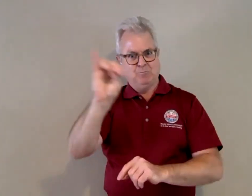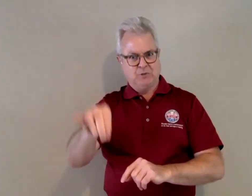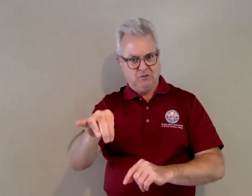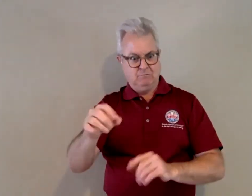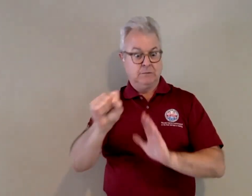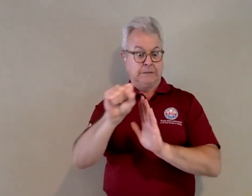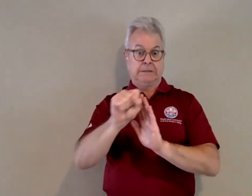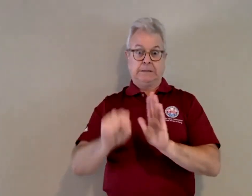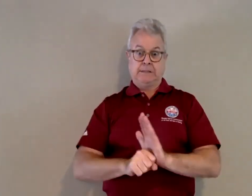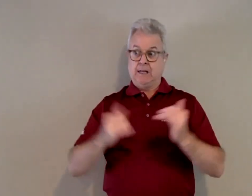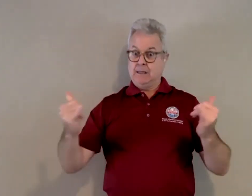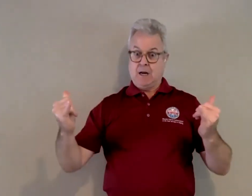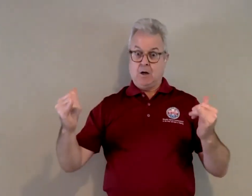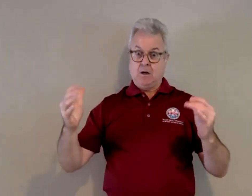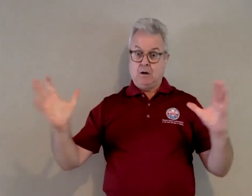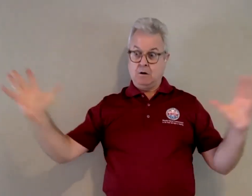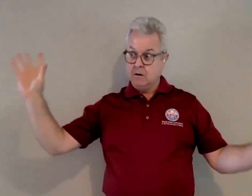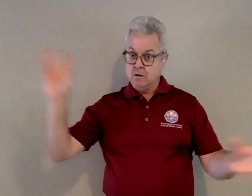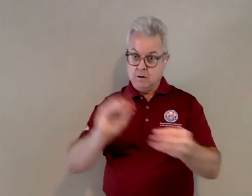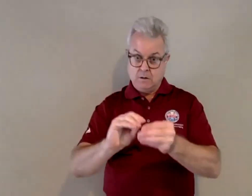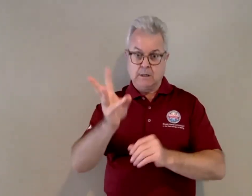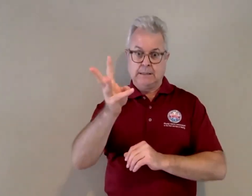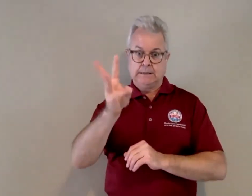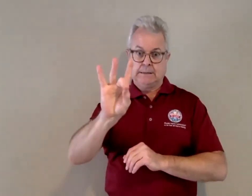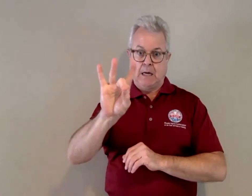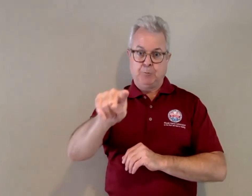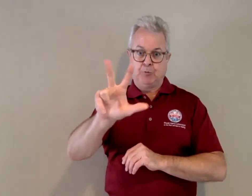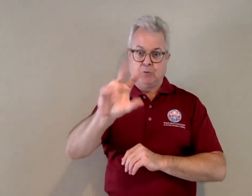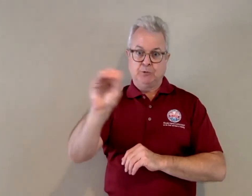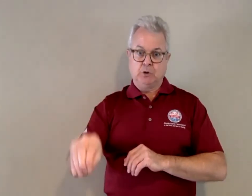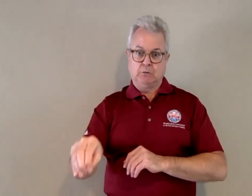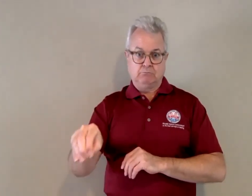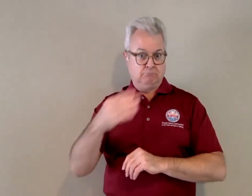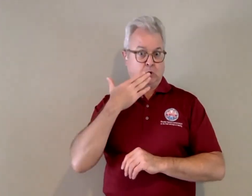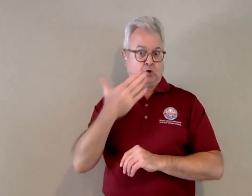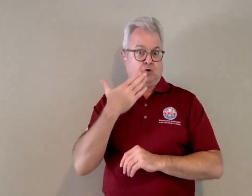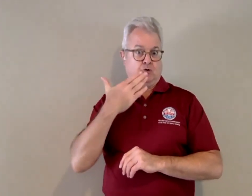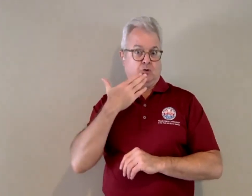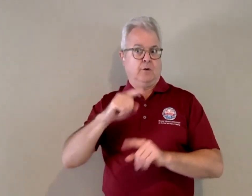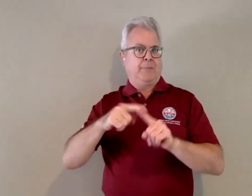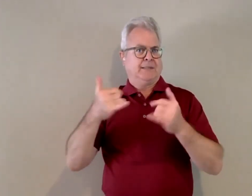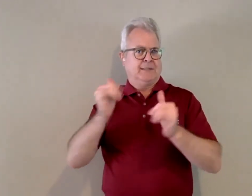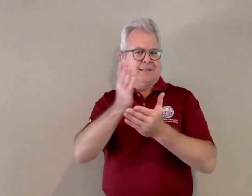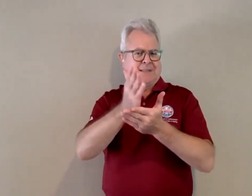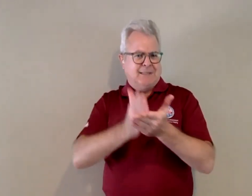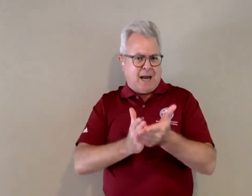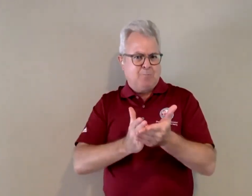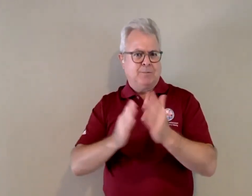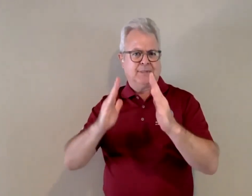for 70% or above. And the state right now total is about 68.3% vaccinated. And